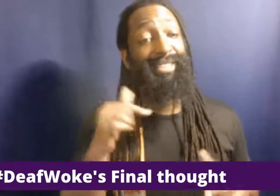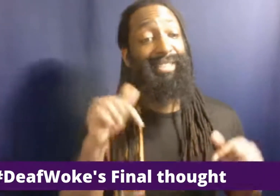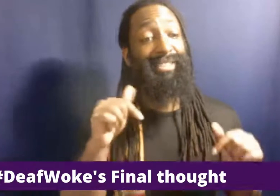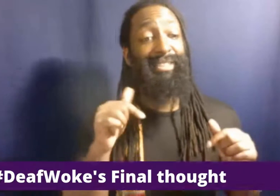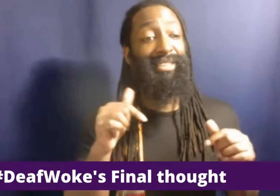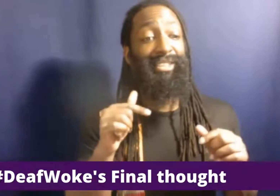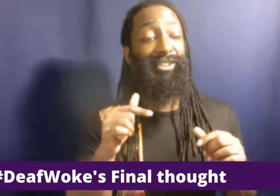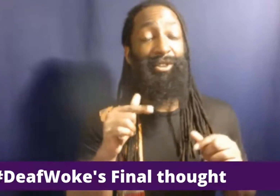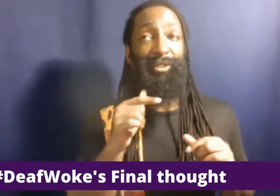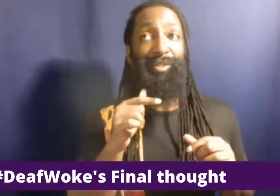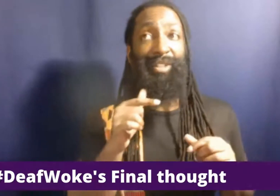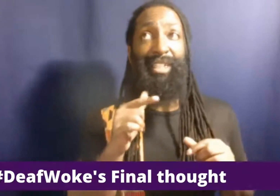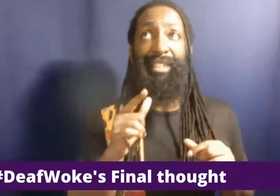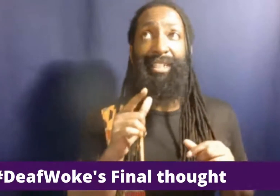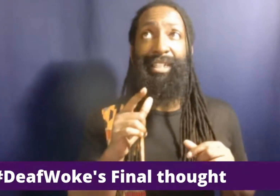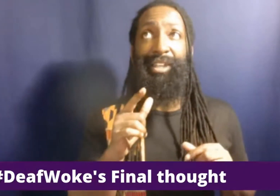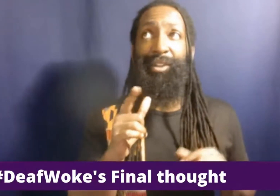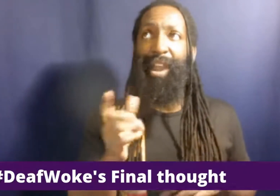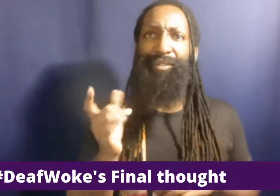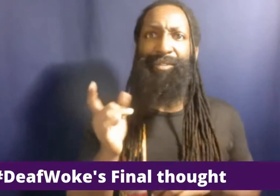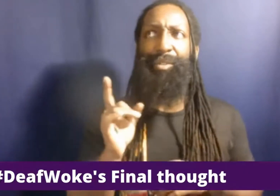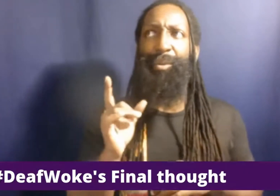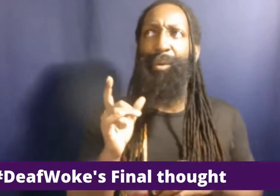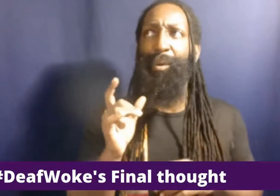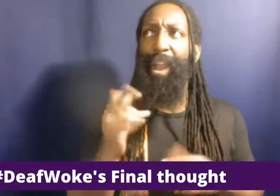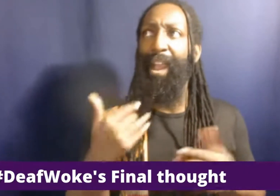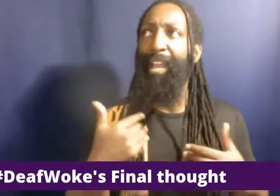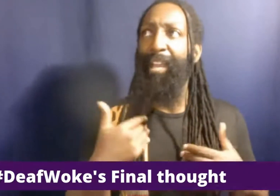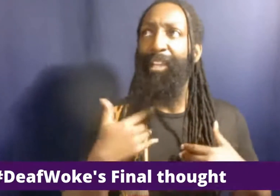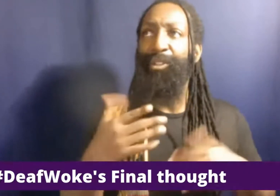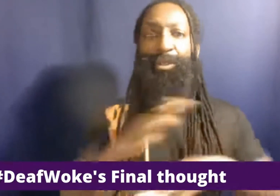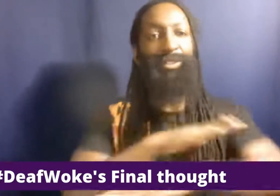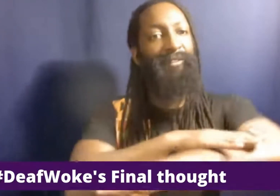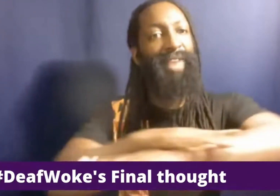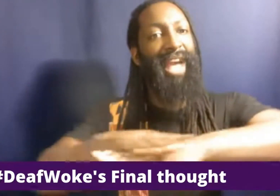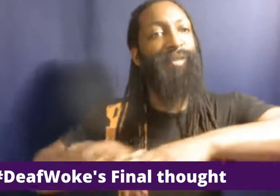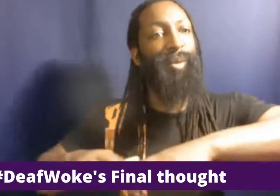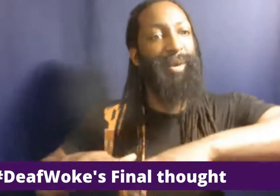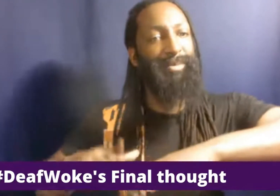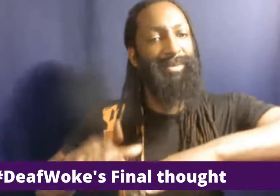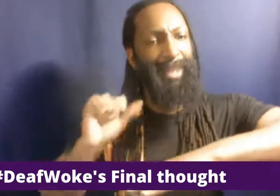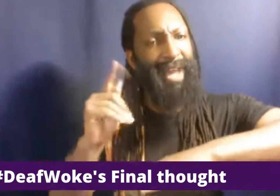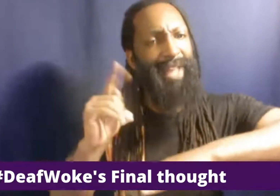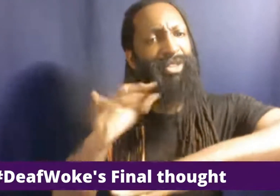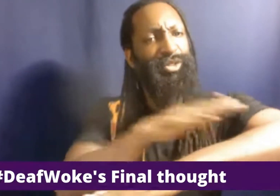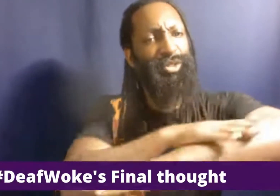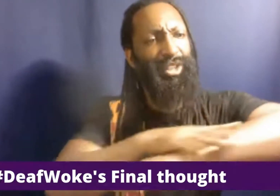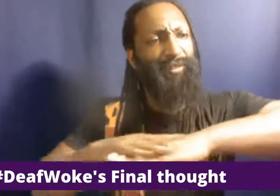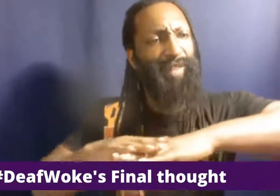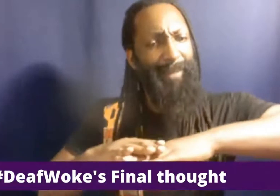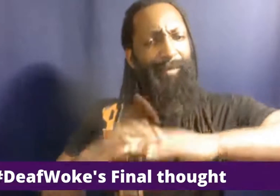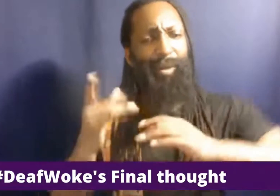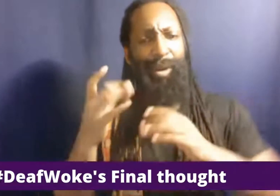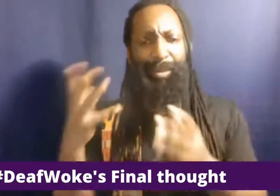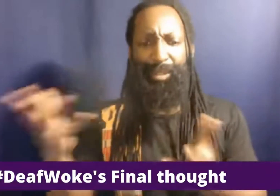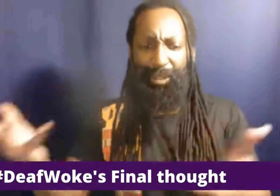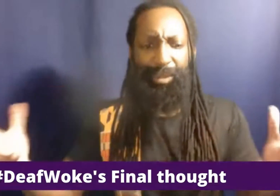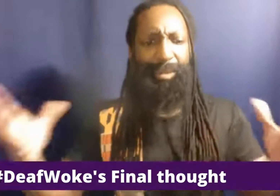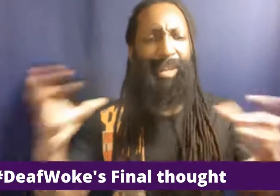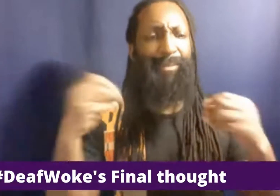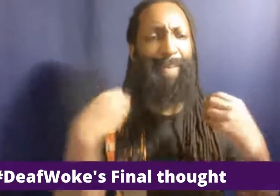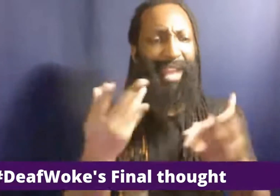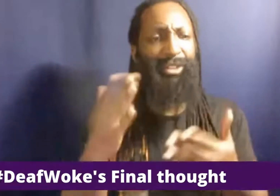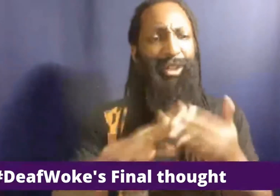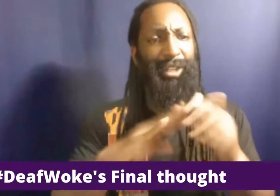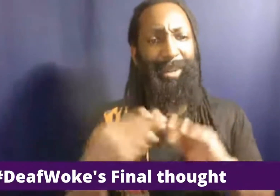this, you you have to use a platform. The method use a platform